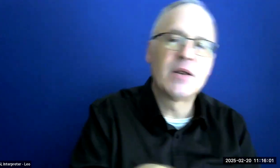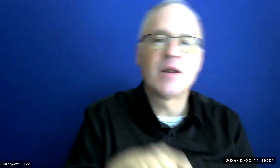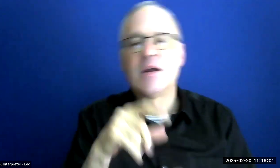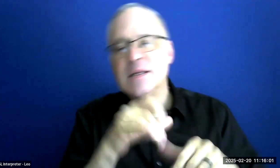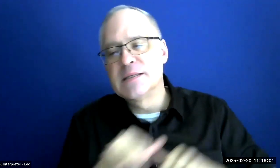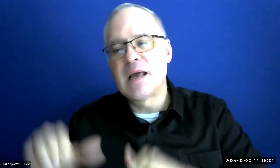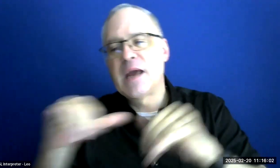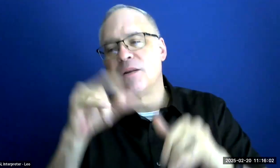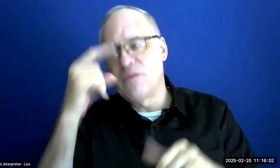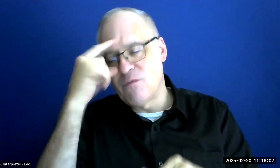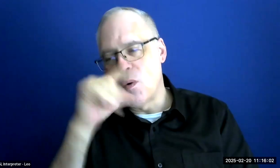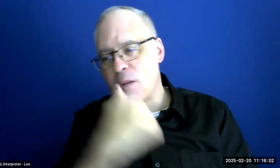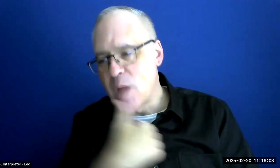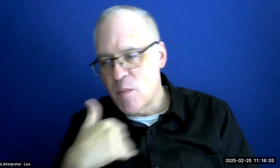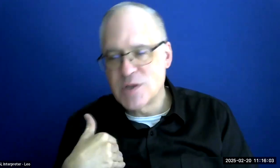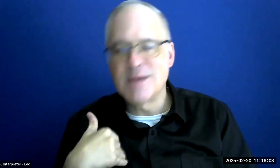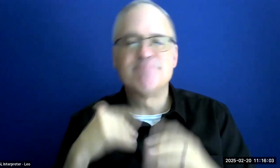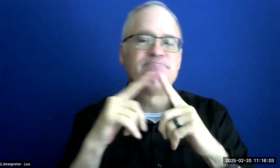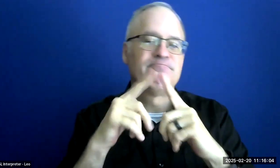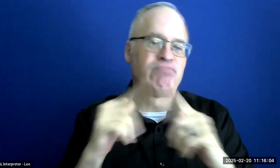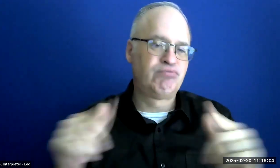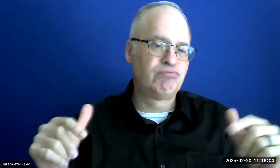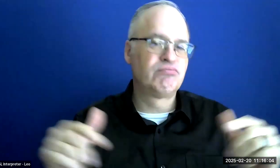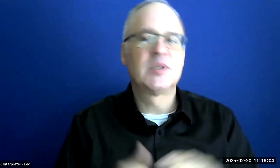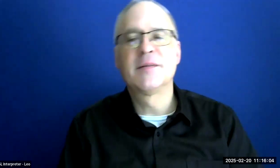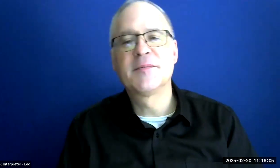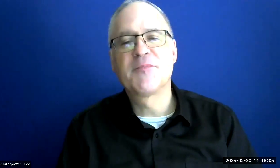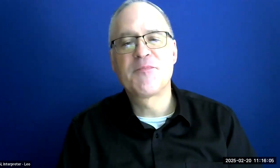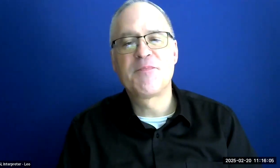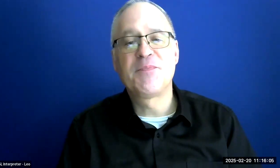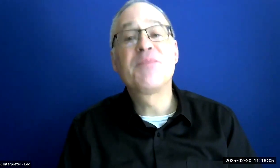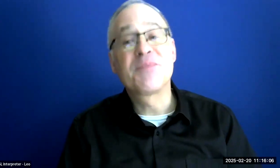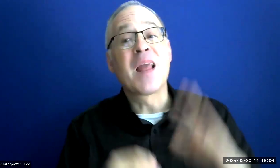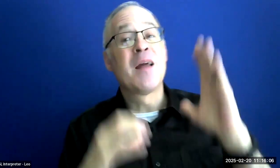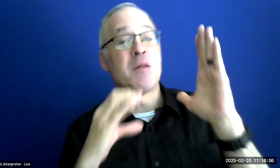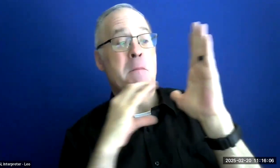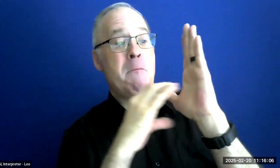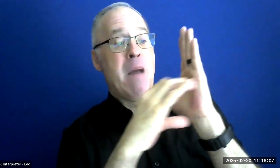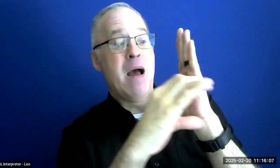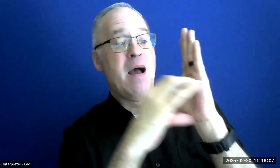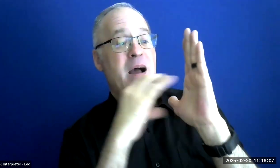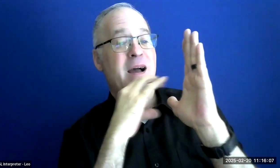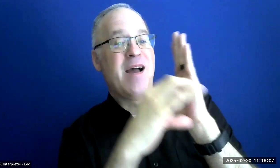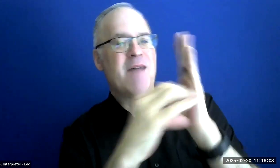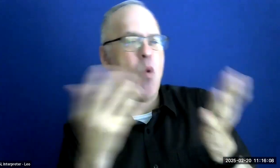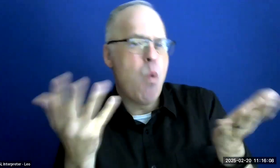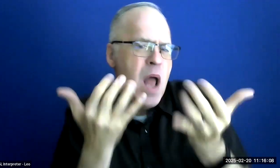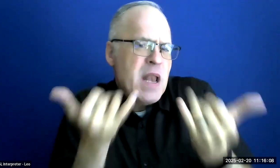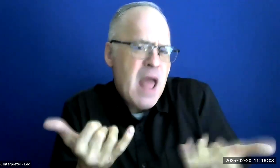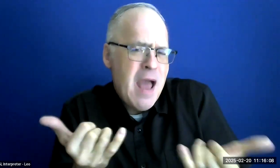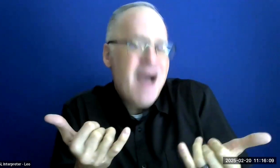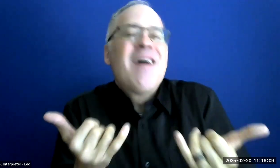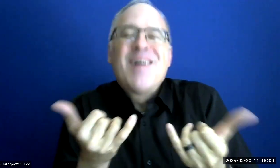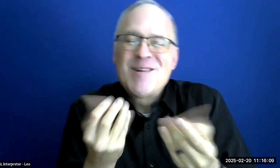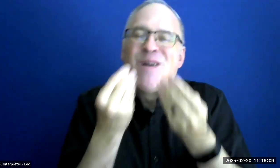for membership, and more. The final section at the bottom of the page, titled What Now?, shares an overview of the